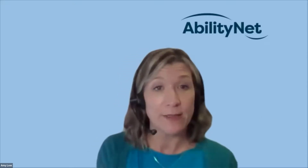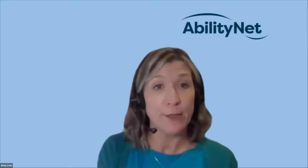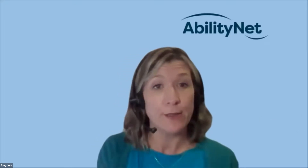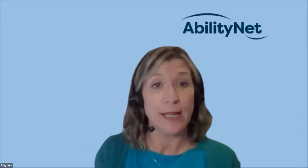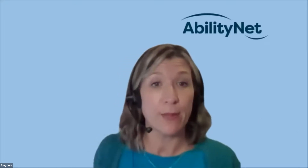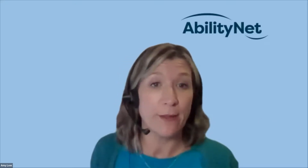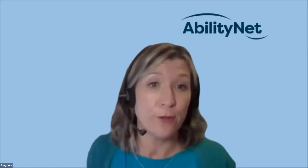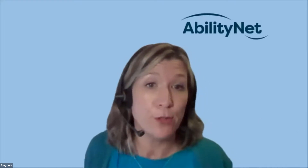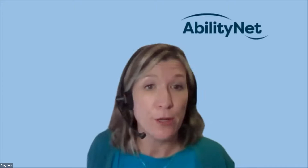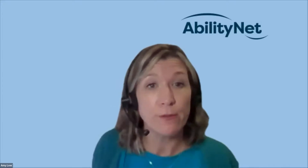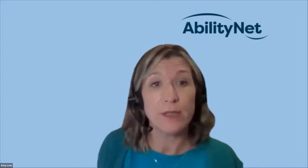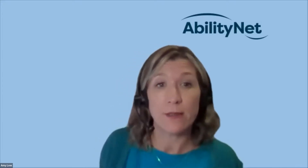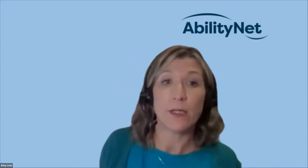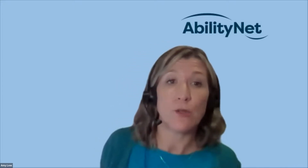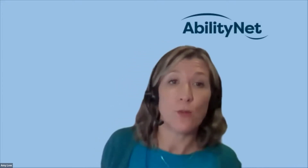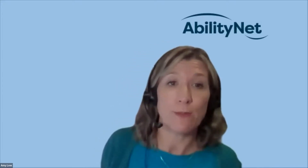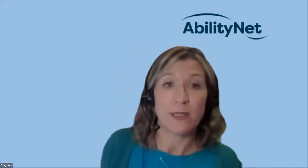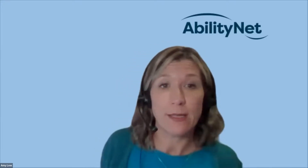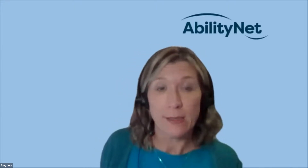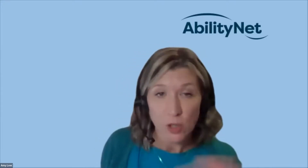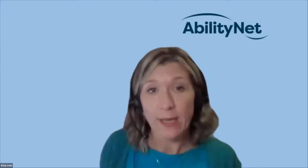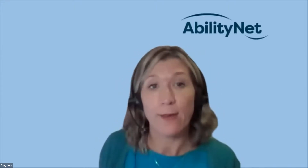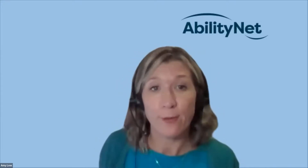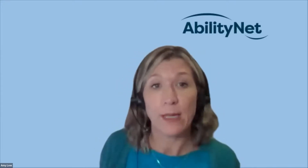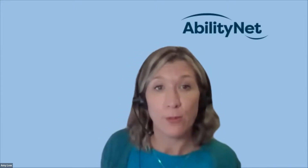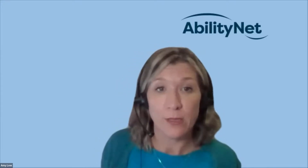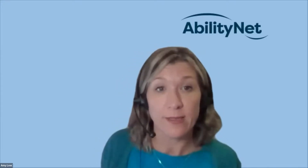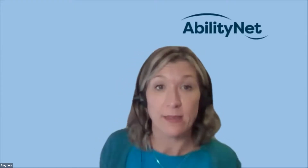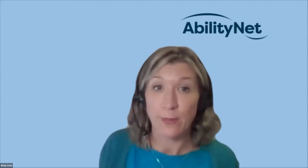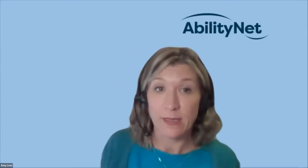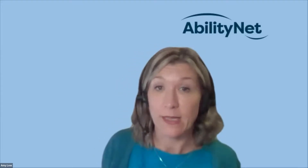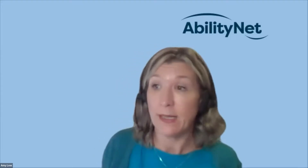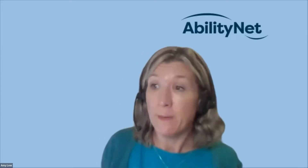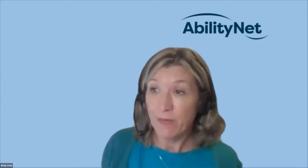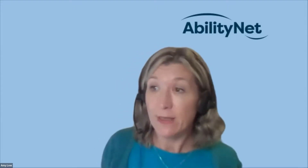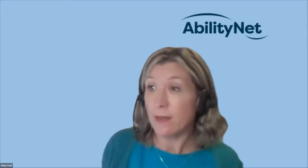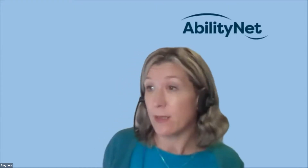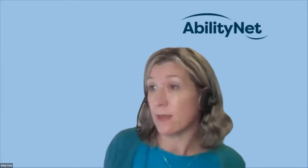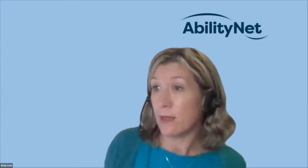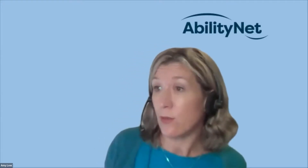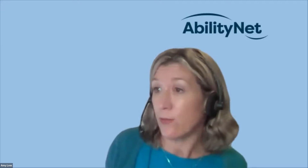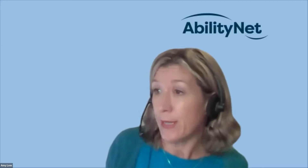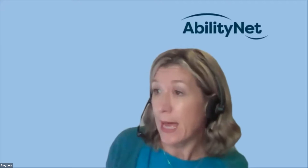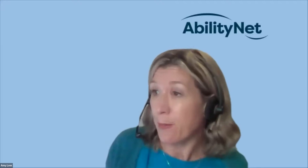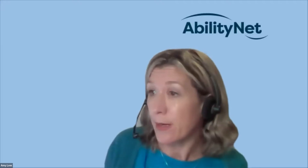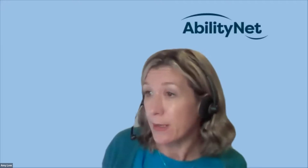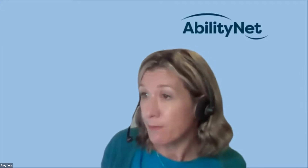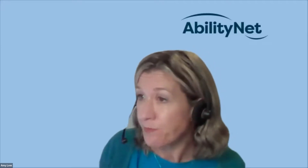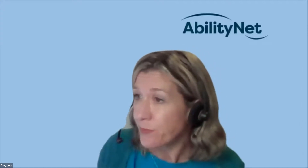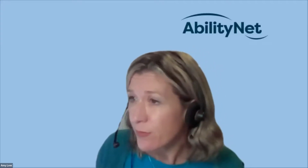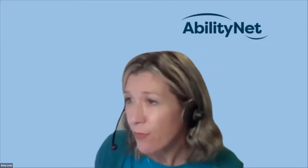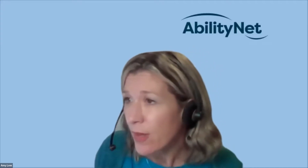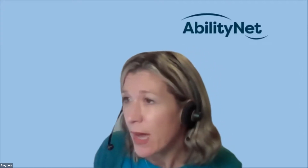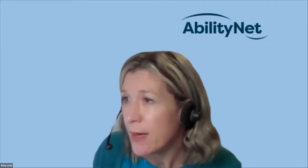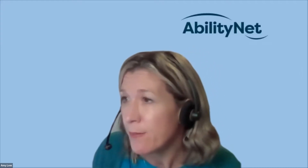very excluding, but if you don't design your website and check it for keyboard accessibility, it does often happen.